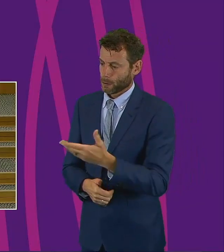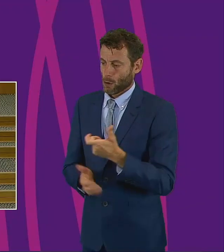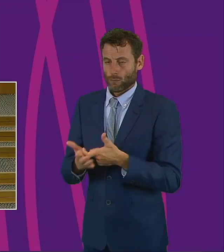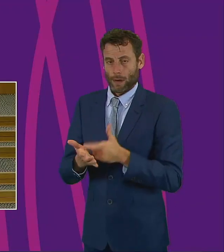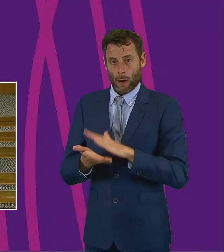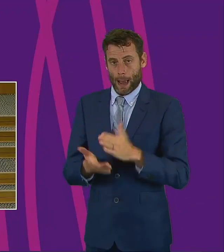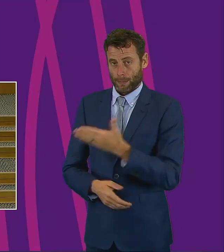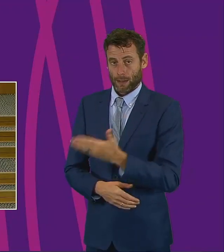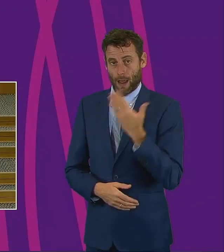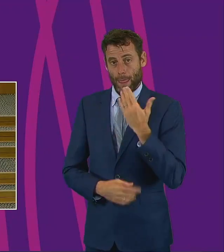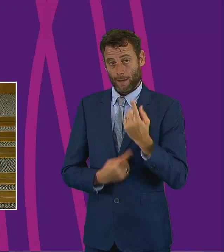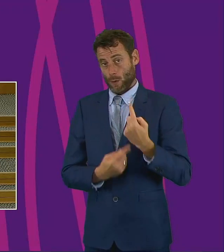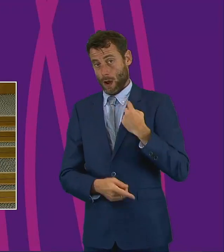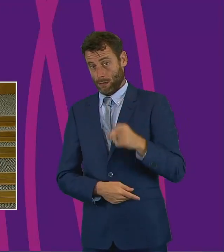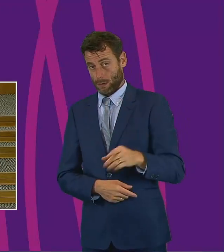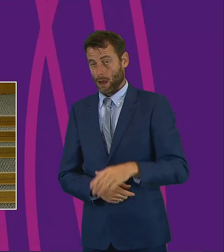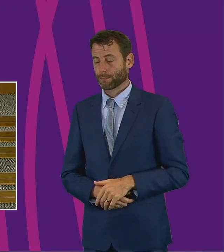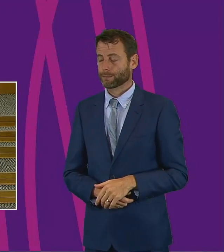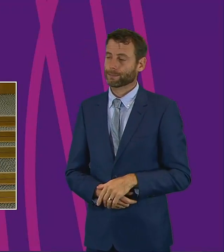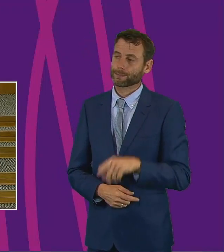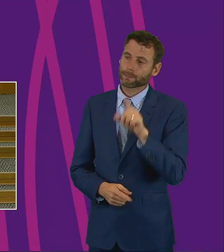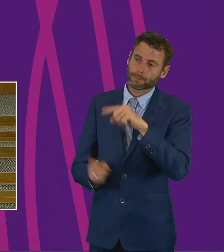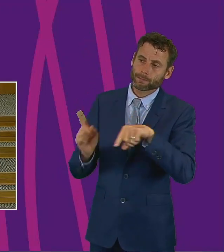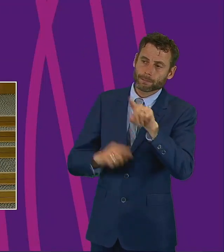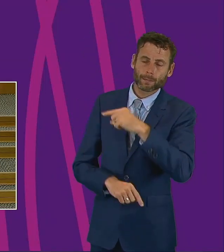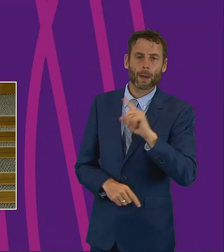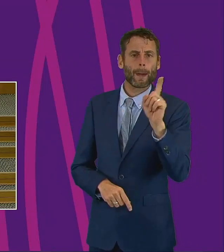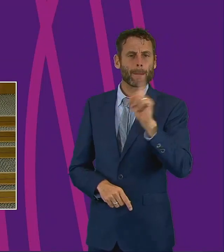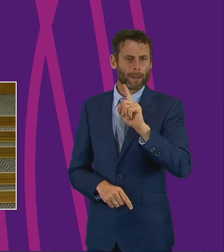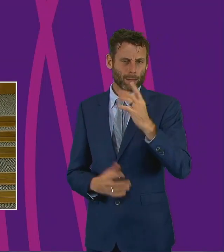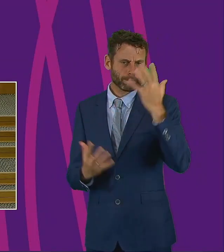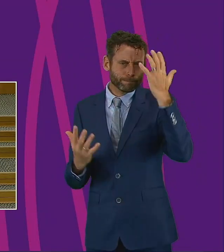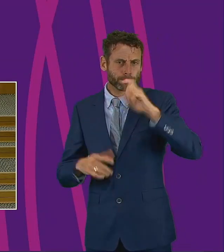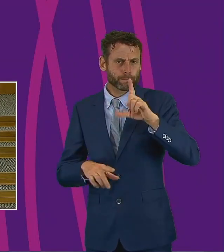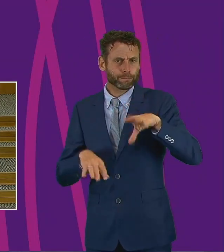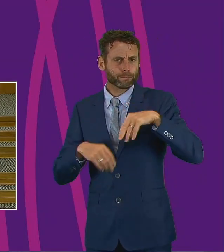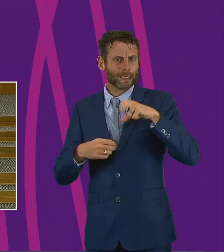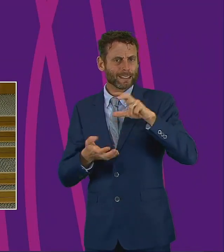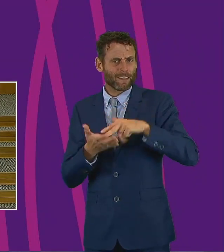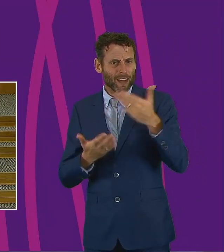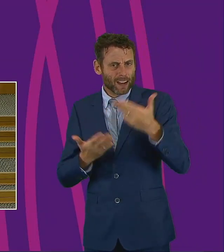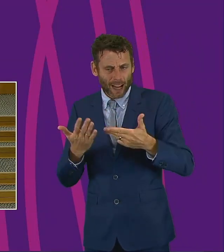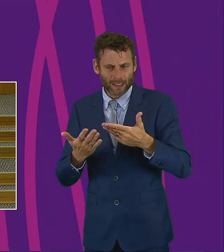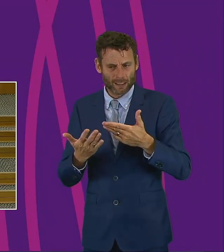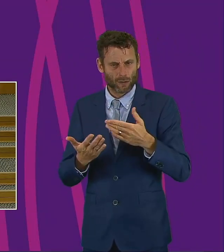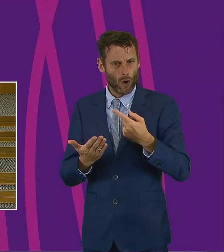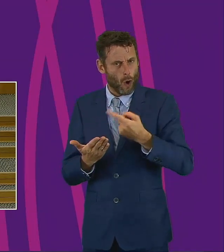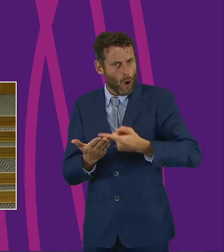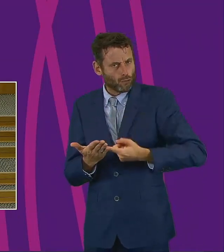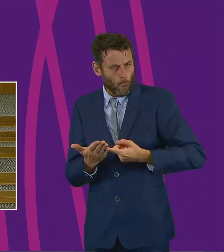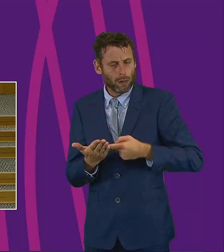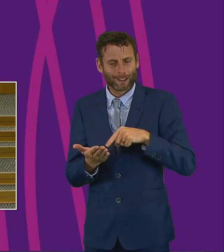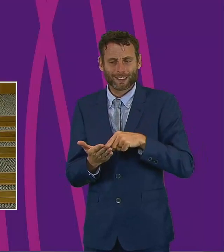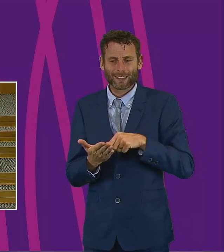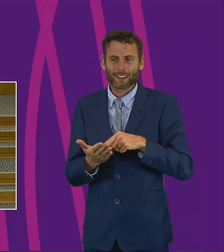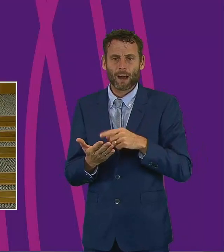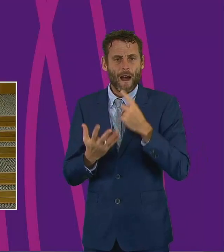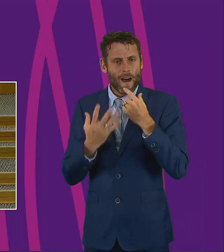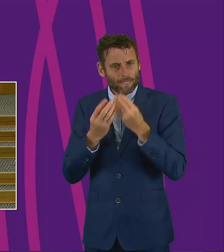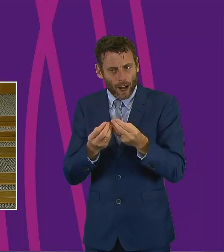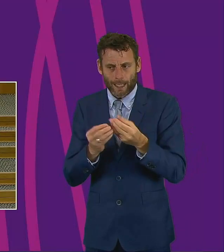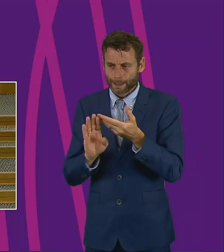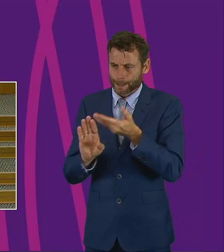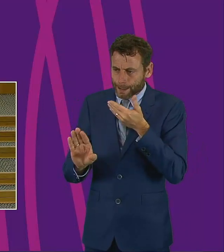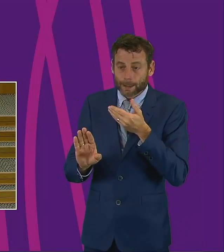that answer. The population is concerned about the risk of contracting coronavirus, and rules about social distancing have helped reduce the spread of the virus.